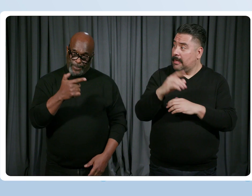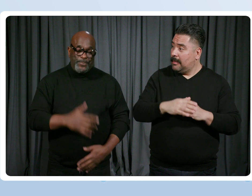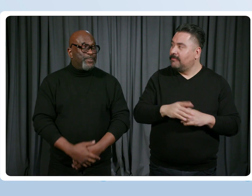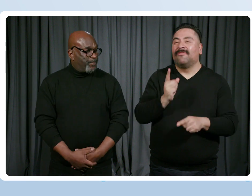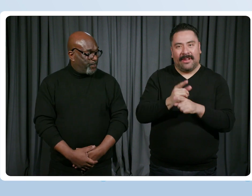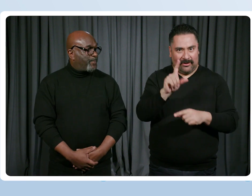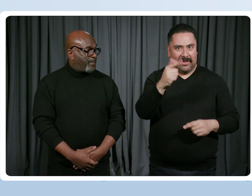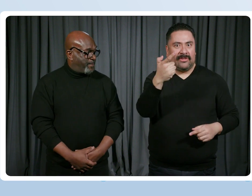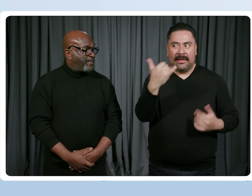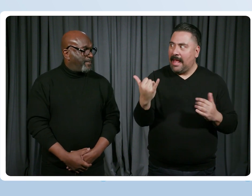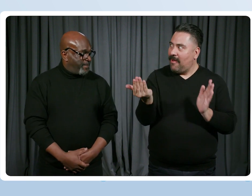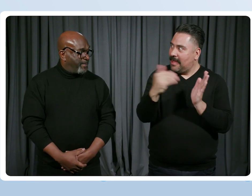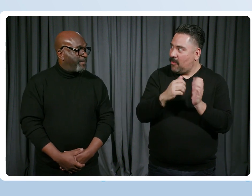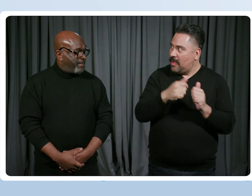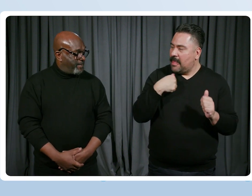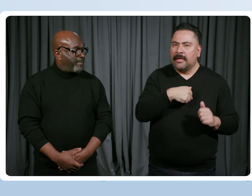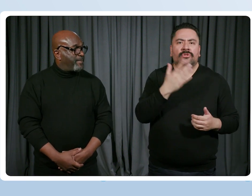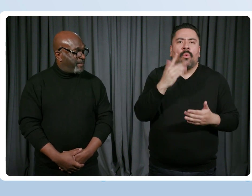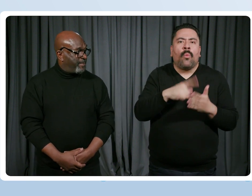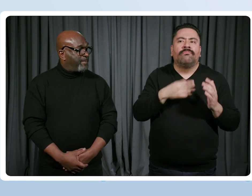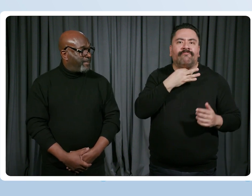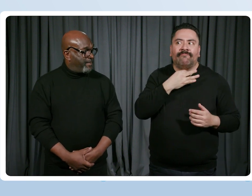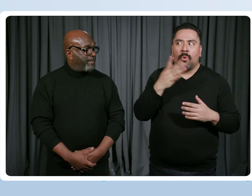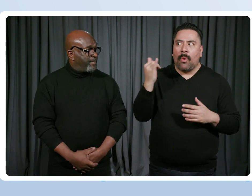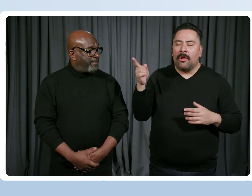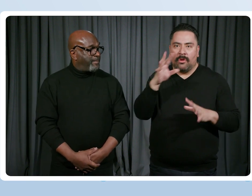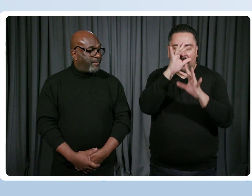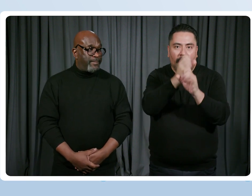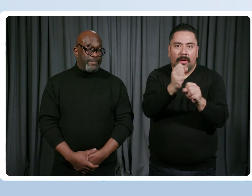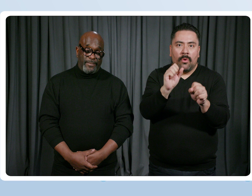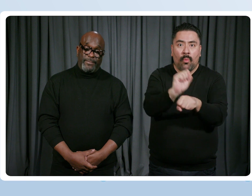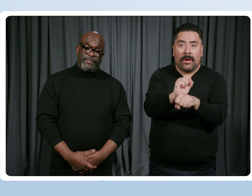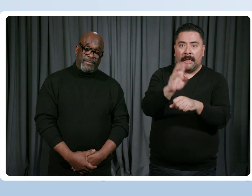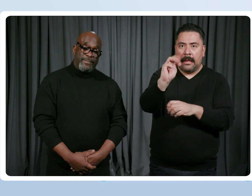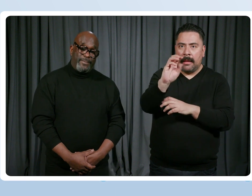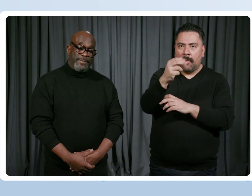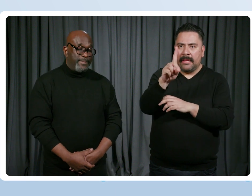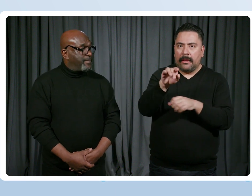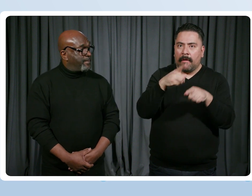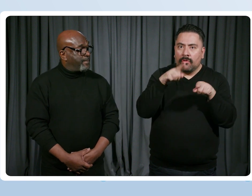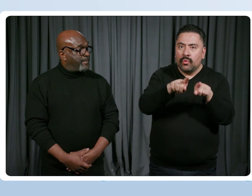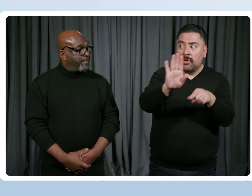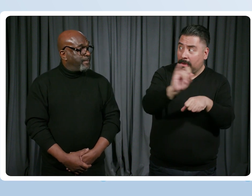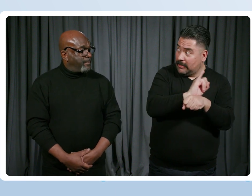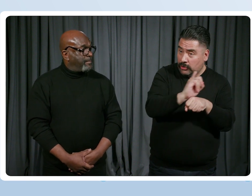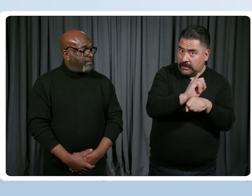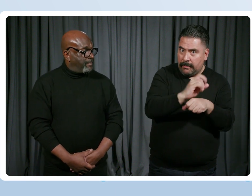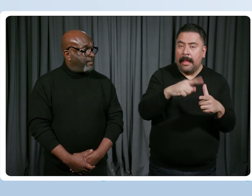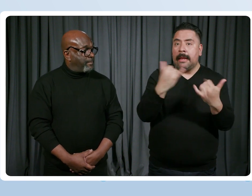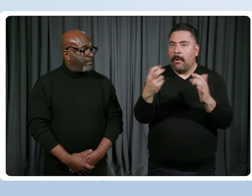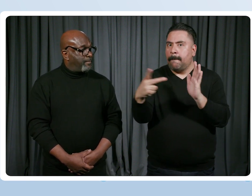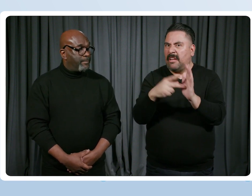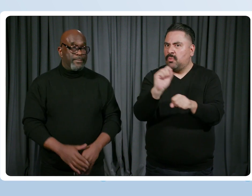2021. And now you're back with us. What interested you in working at MOPD through your internship and then coming back